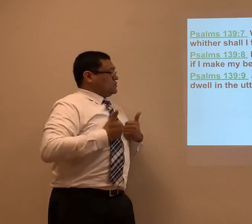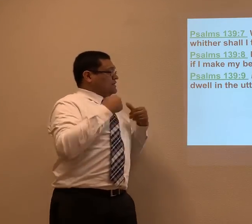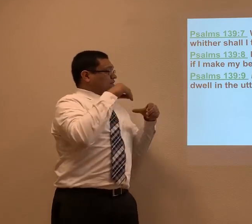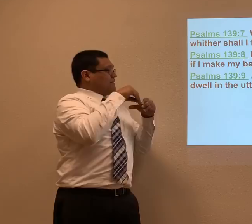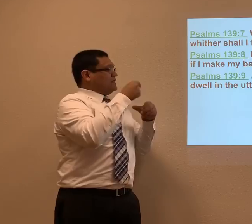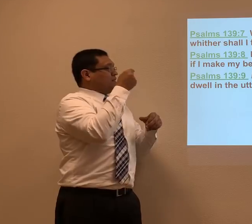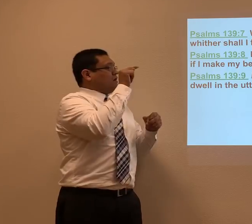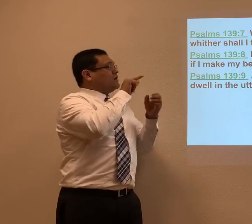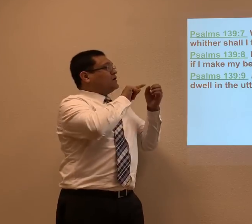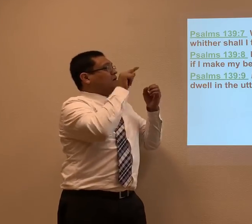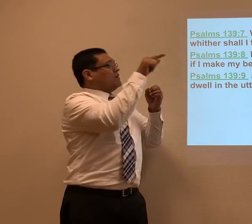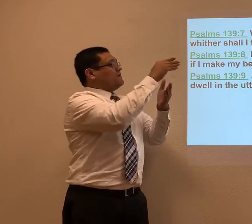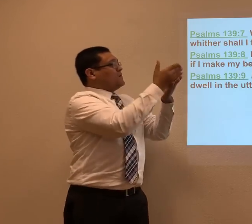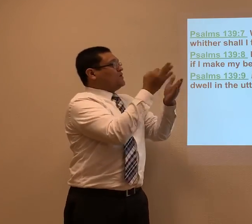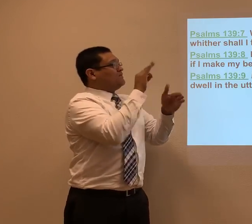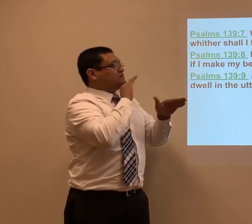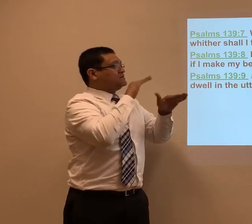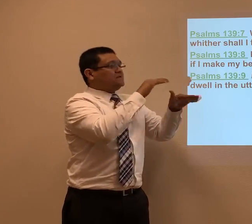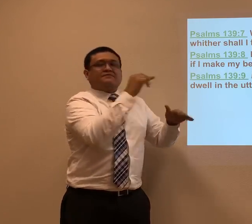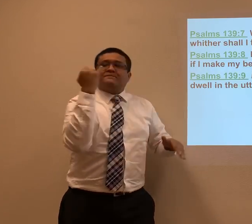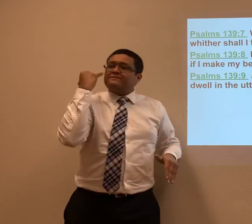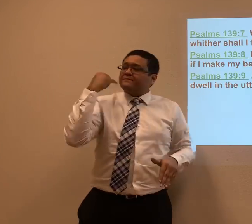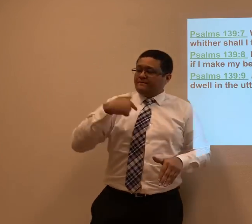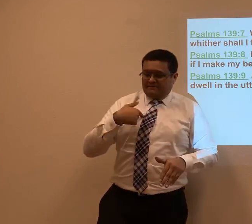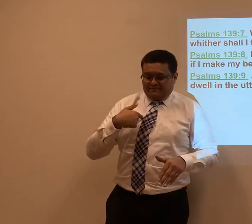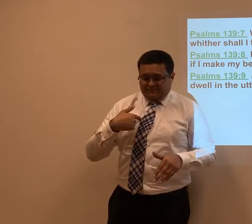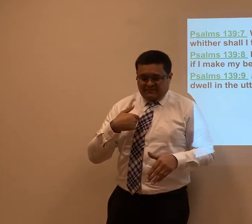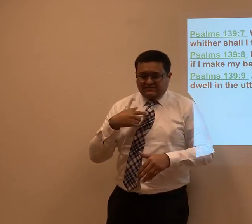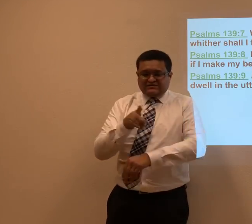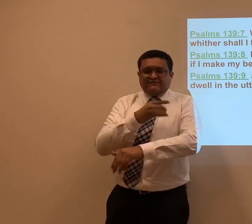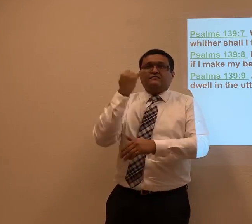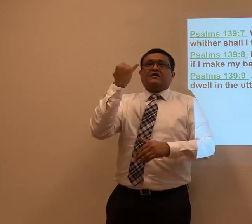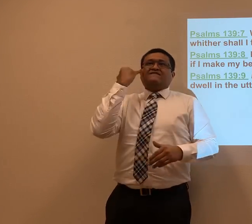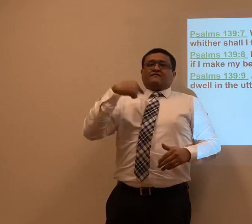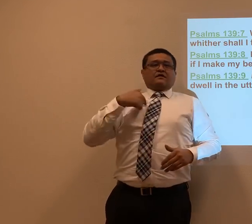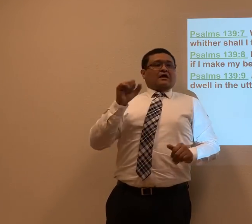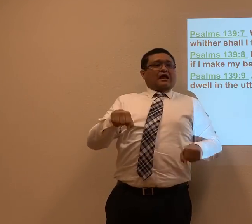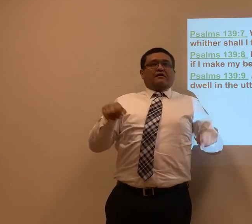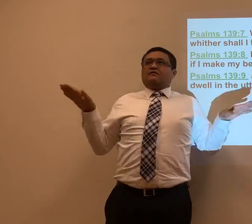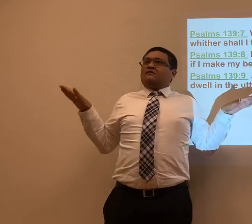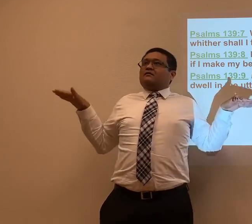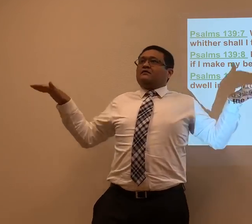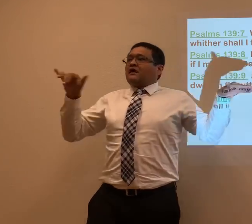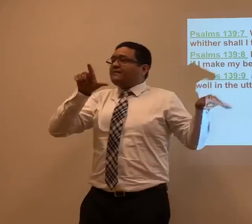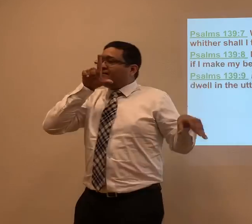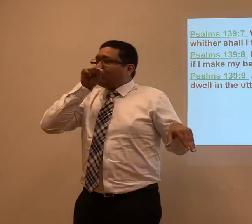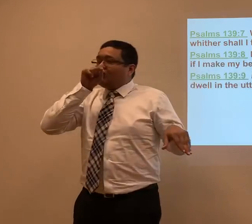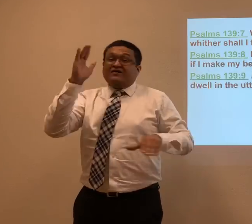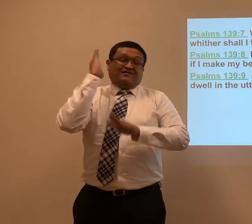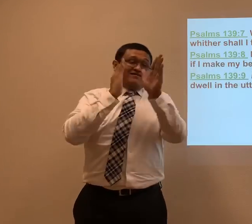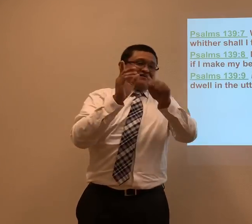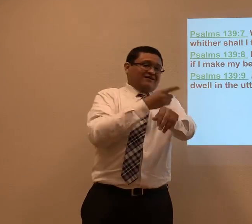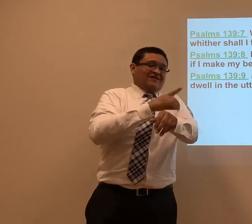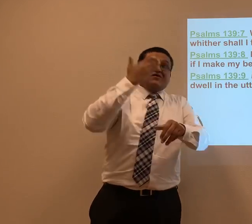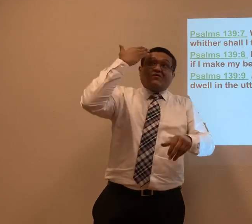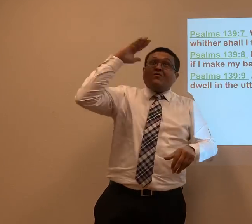and dwell in the uttermost parts of the sea. So David knew if I could fly like a